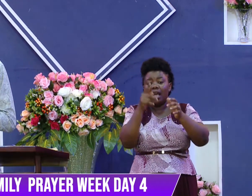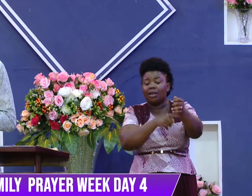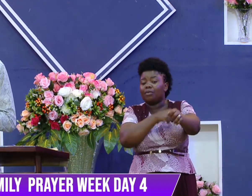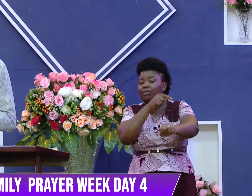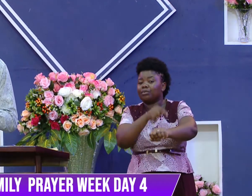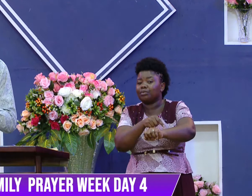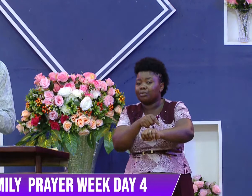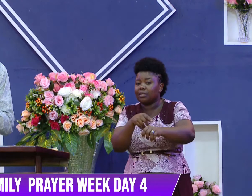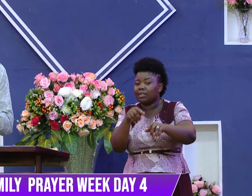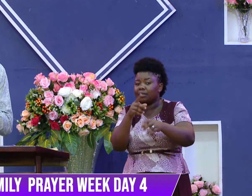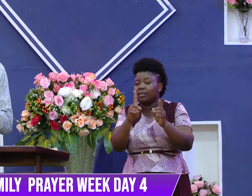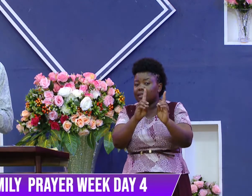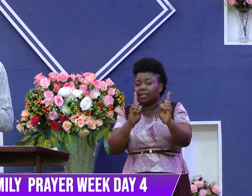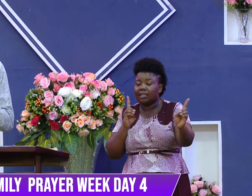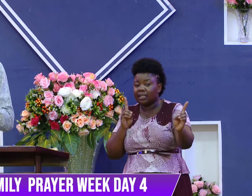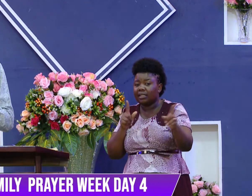3 kilometers.